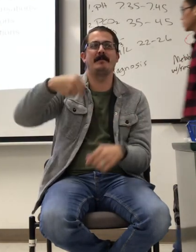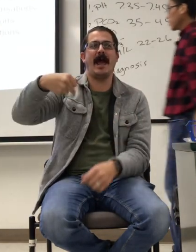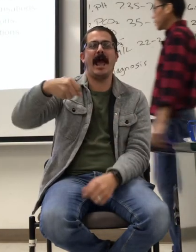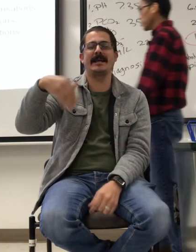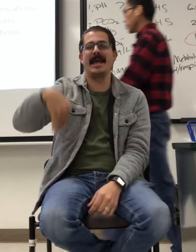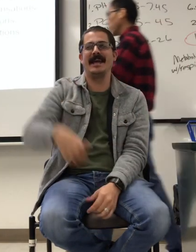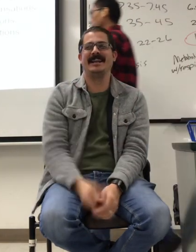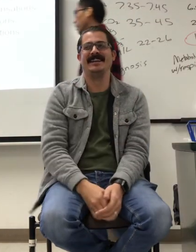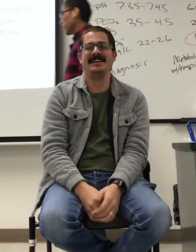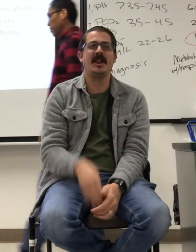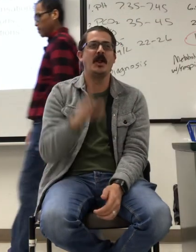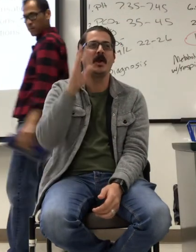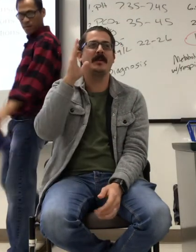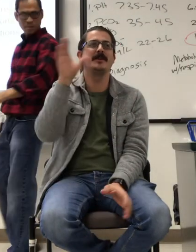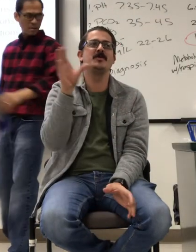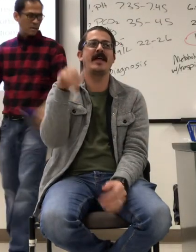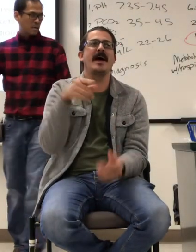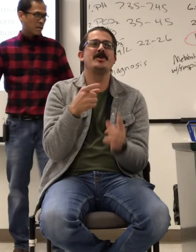I'll do that in the break.